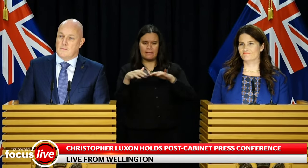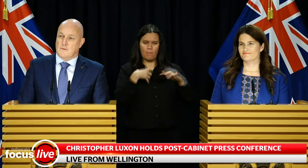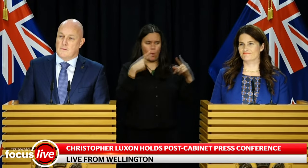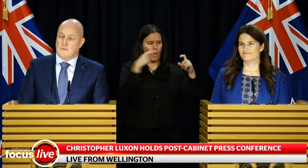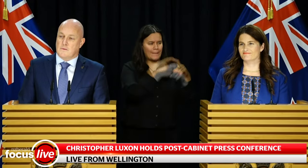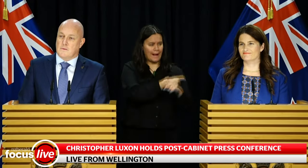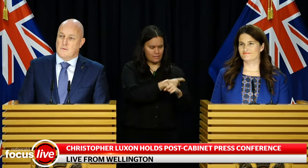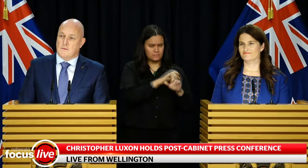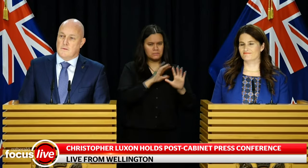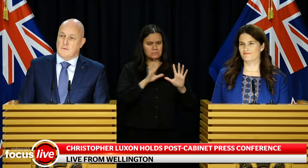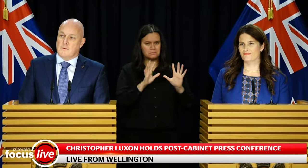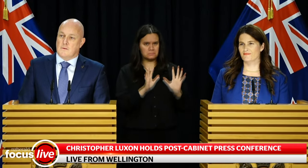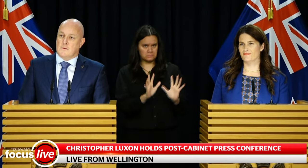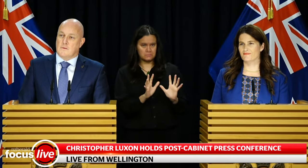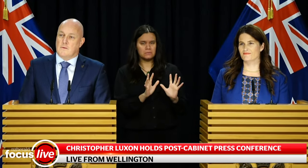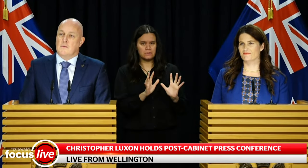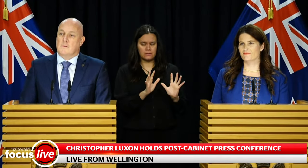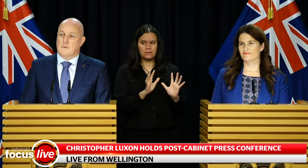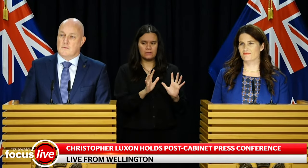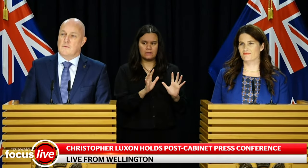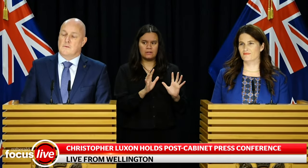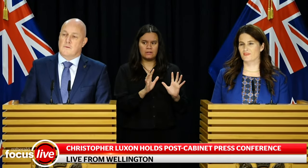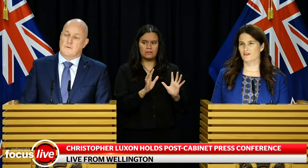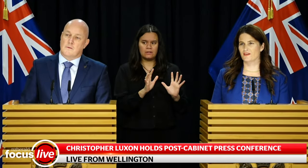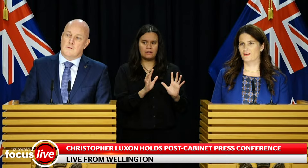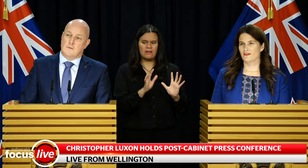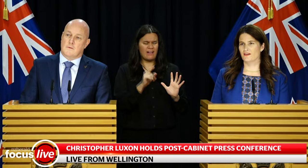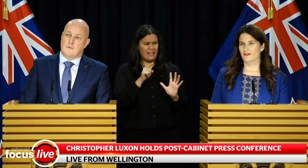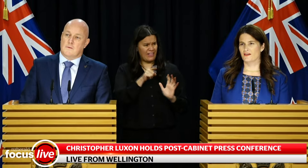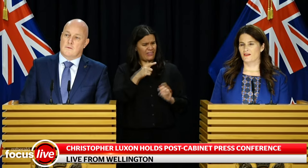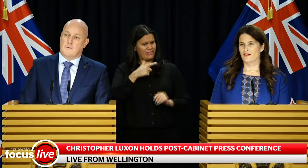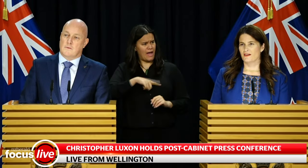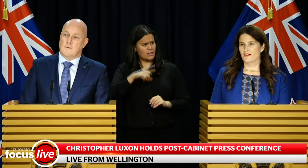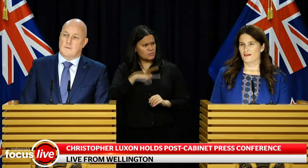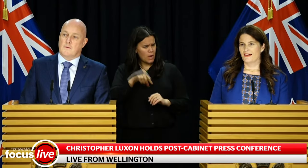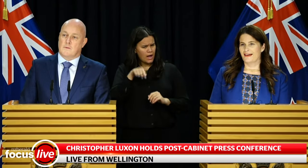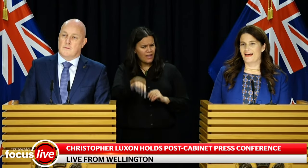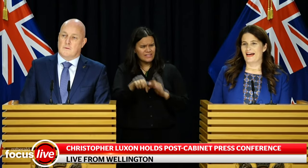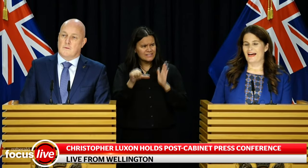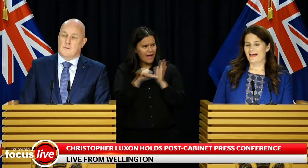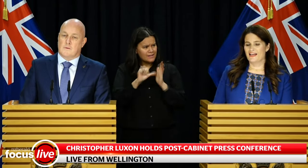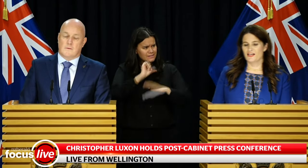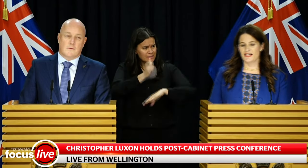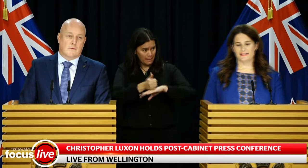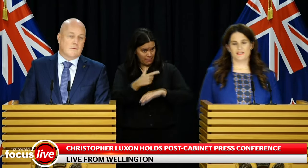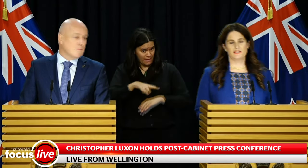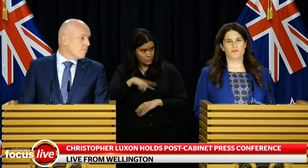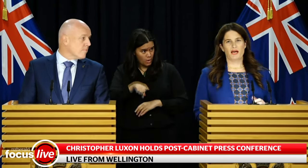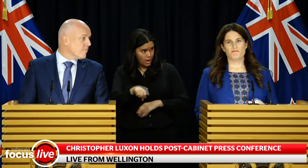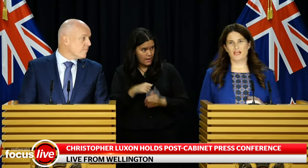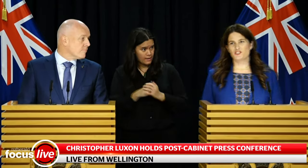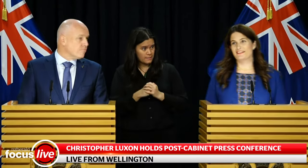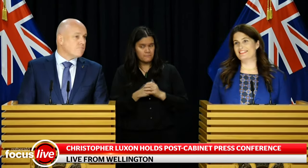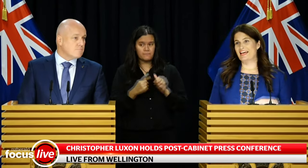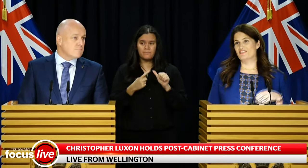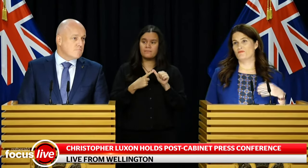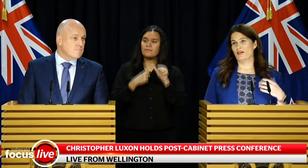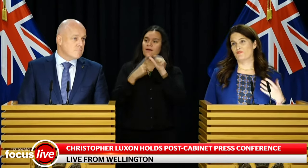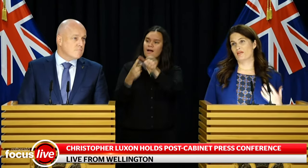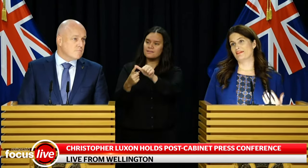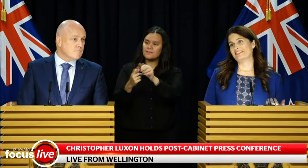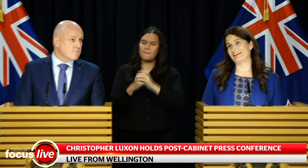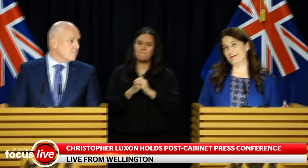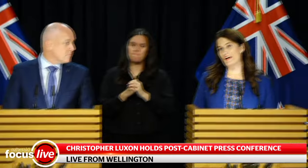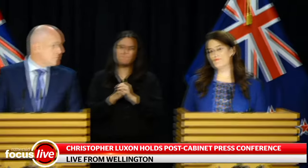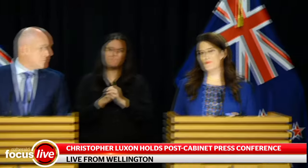lot of them aren't government ones, like, you know, the sort of small businesses. Is that part of the complexity around it all? It's about matching the data